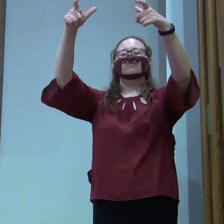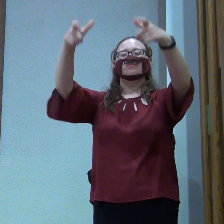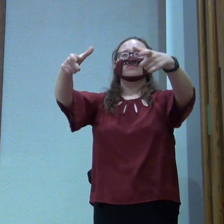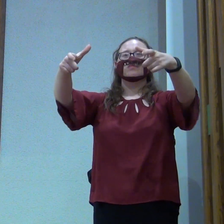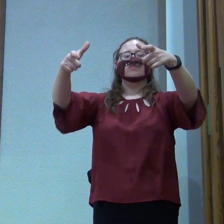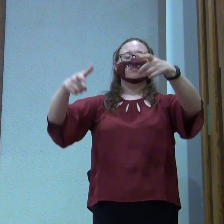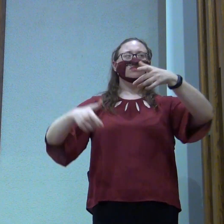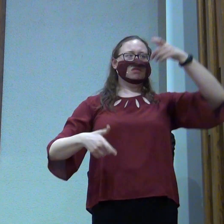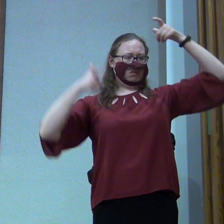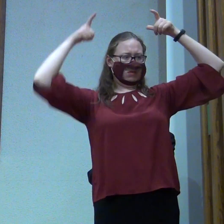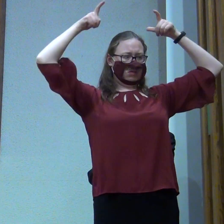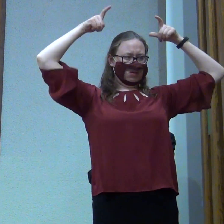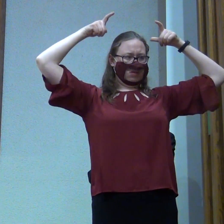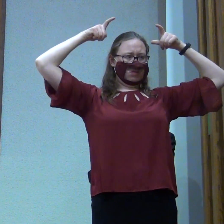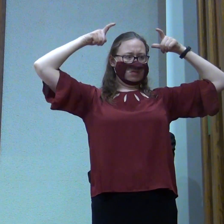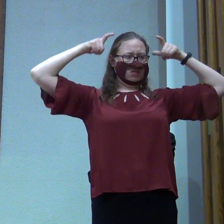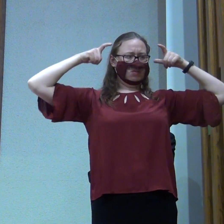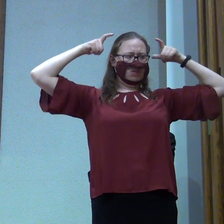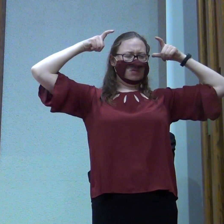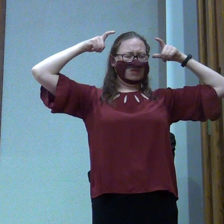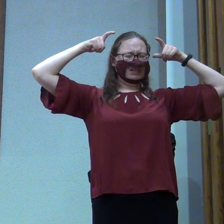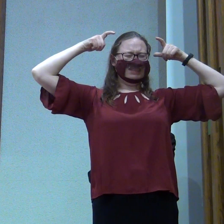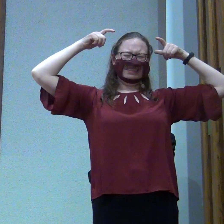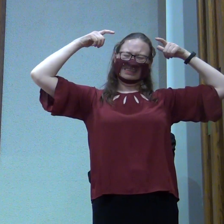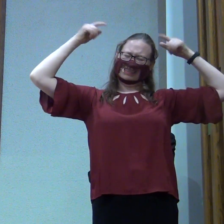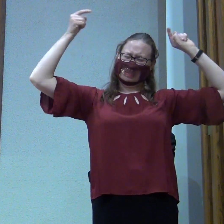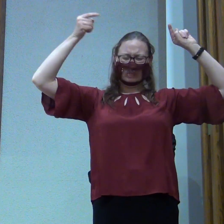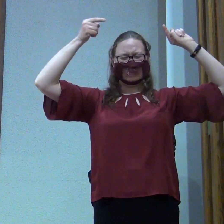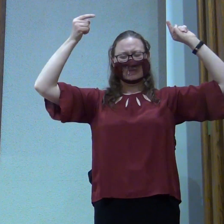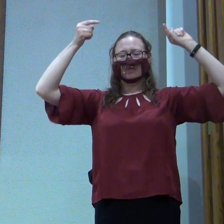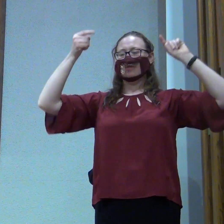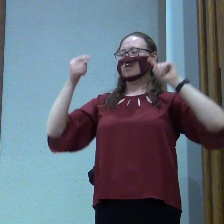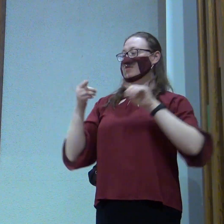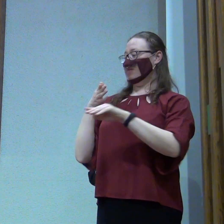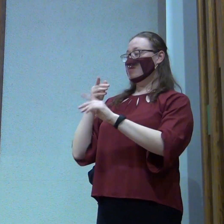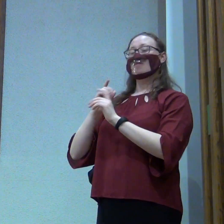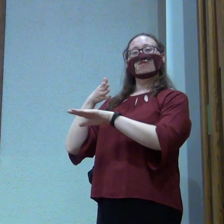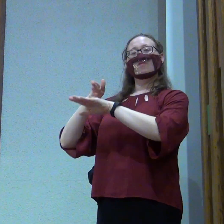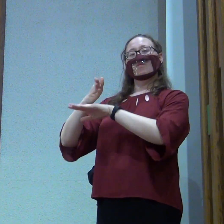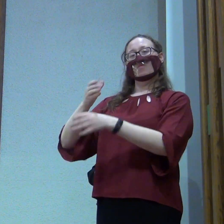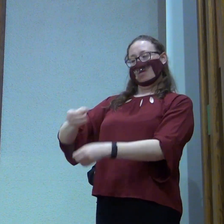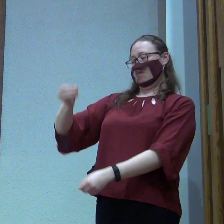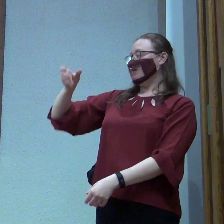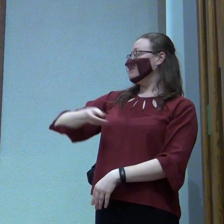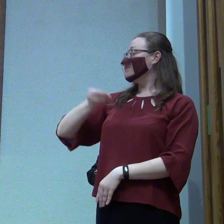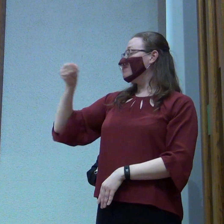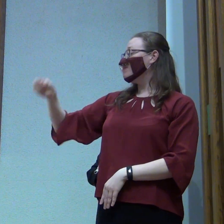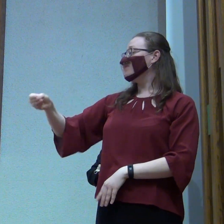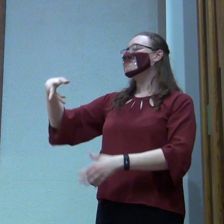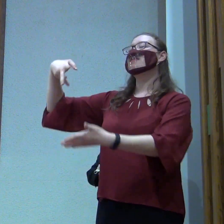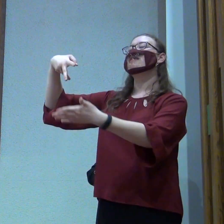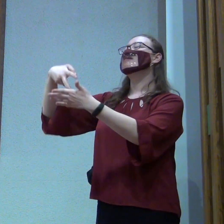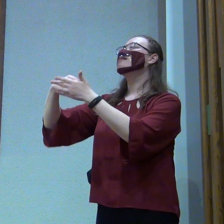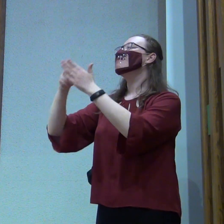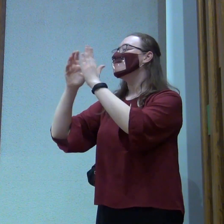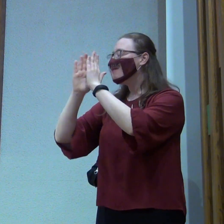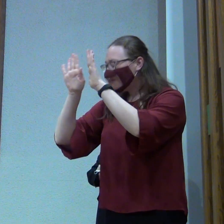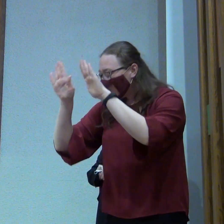head. They put a staff in his right hand and knelt in front of